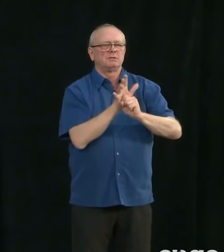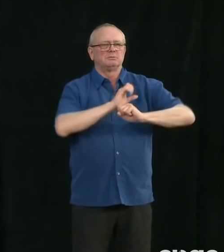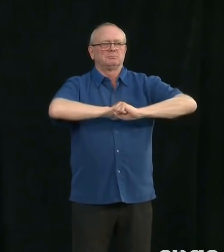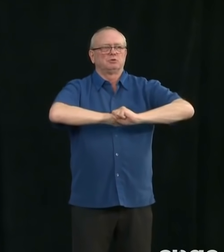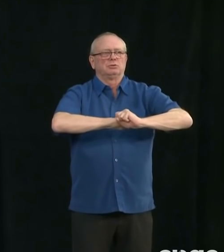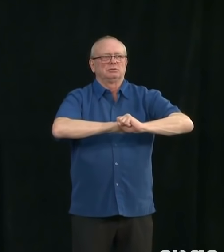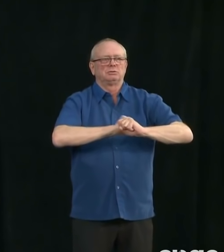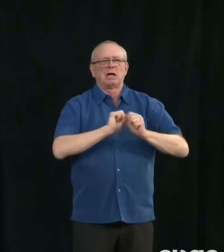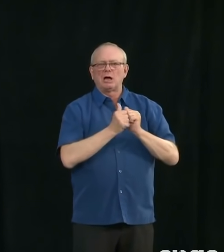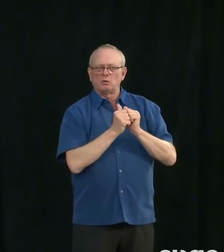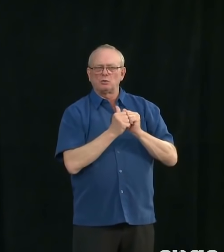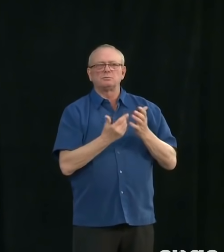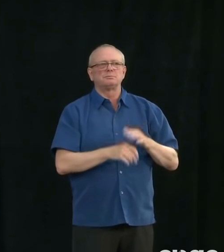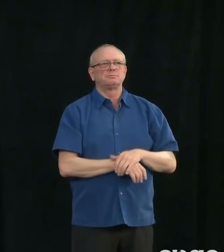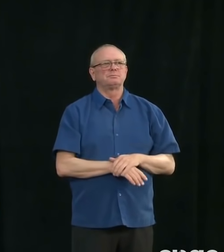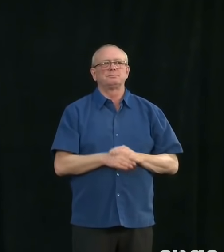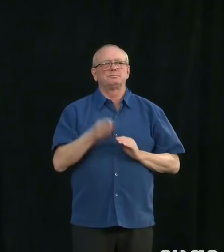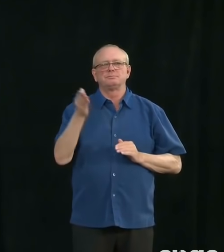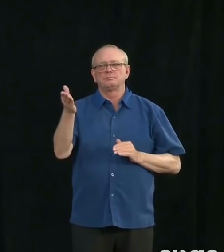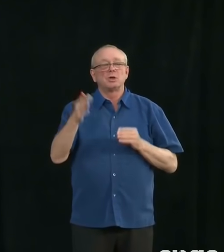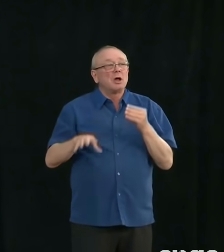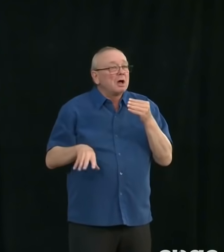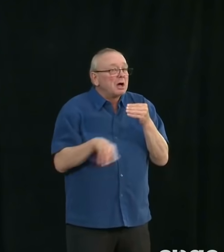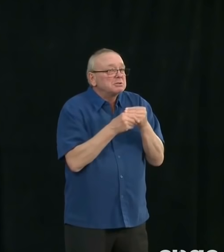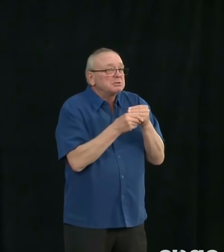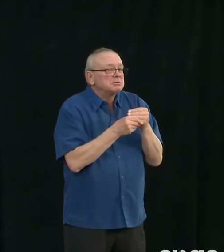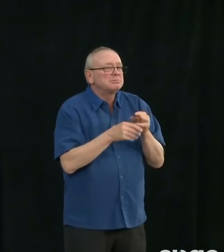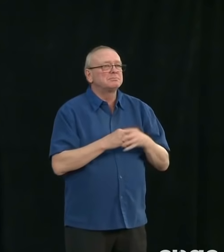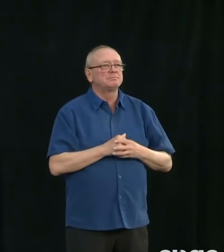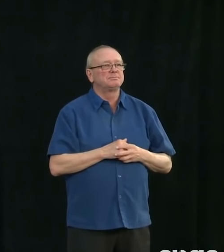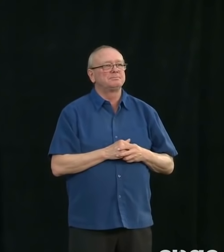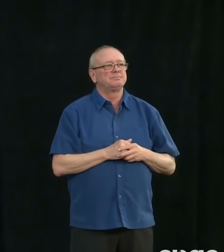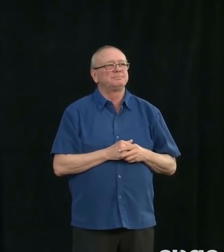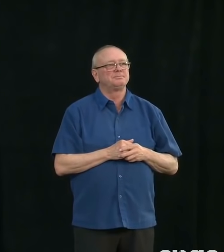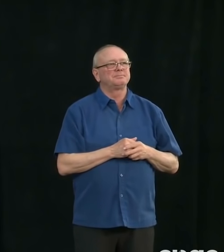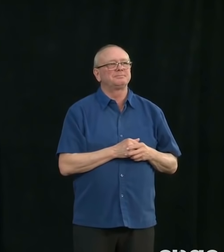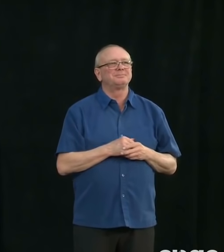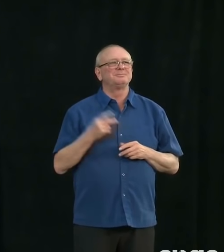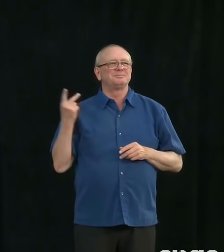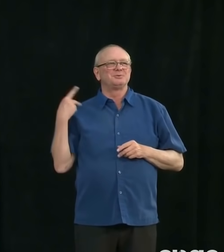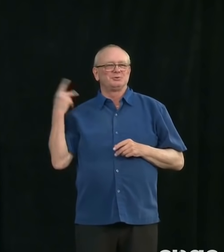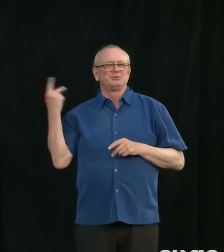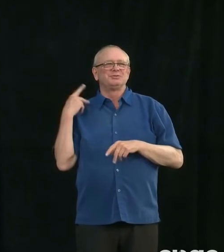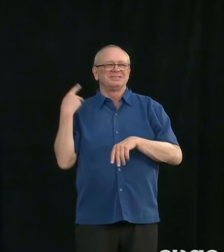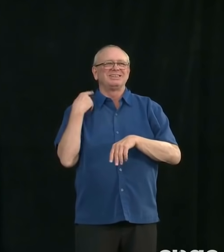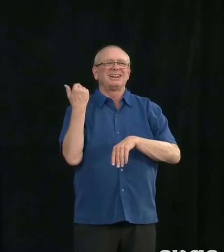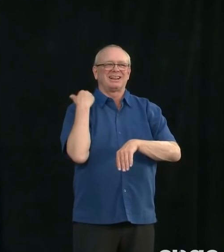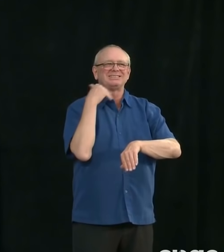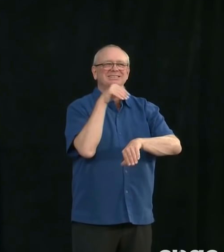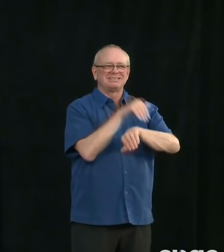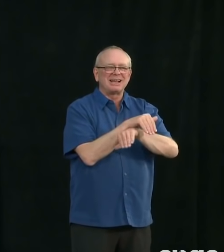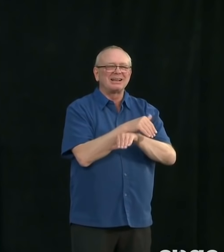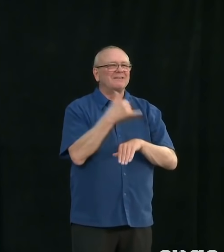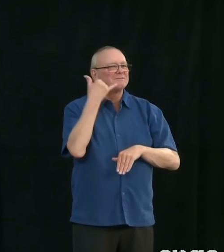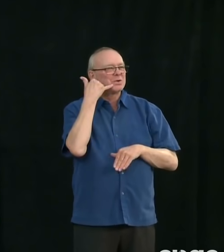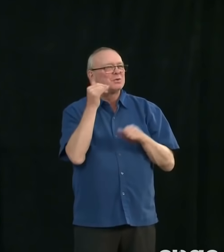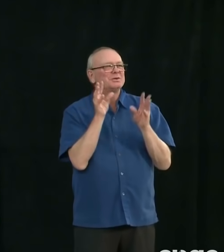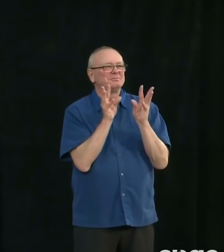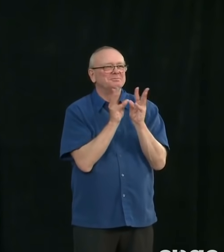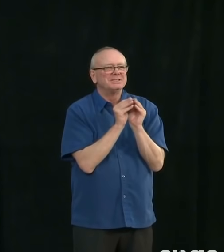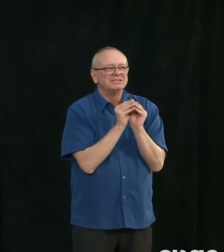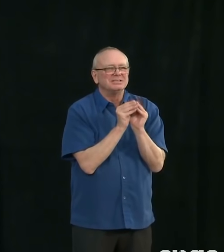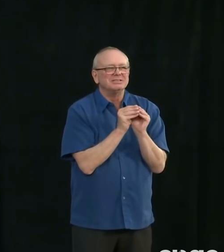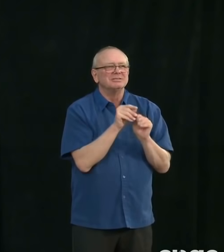Just to supplement that answer, as Dr. Hinshaw said, she and I attended a telephone town hall with various members of cabinet. There were